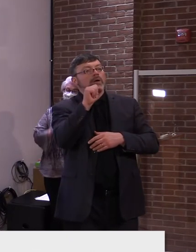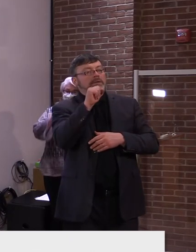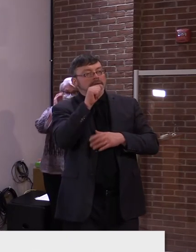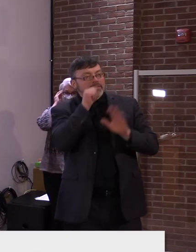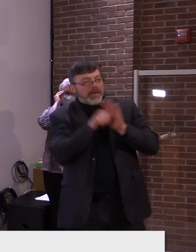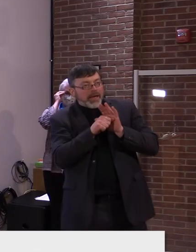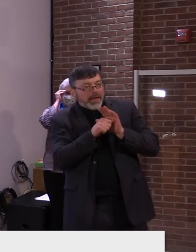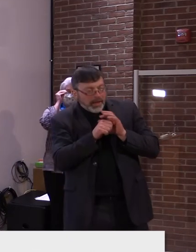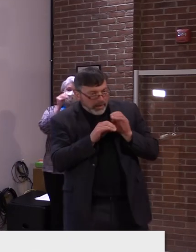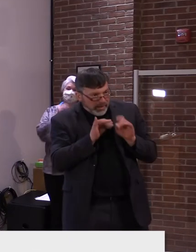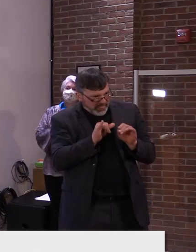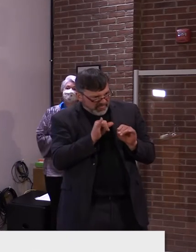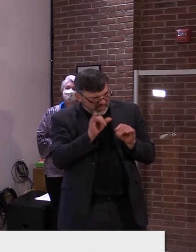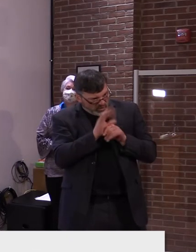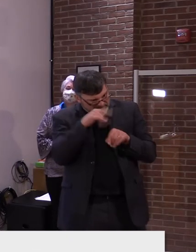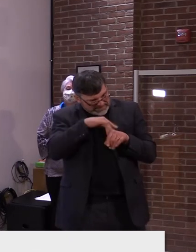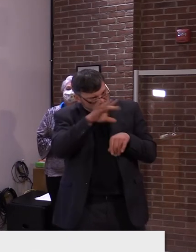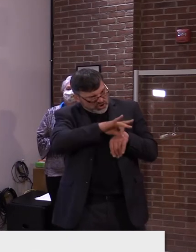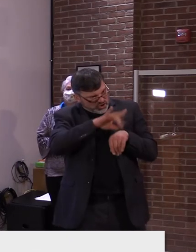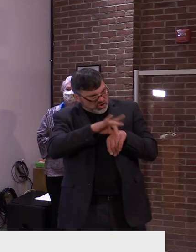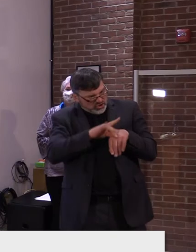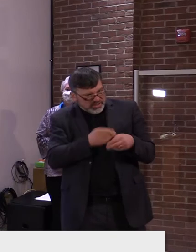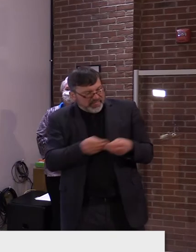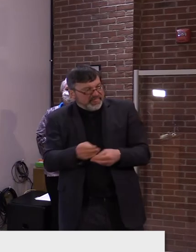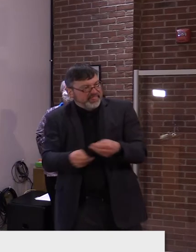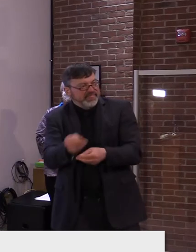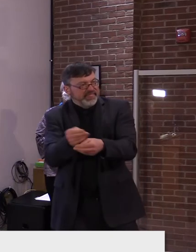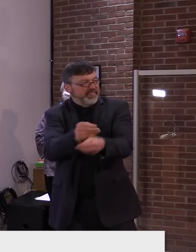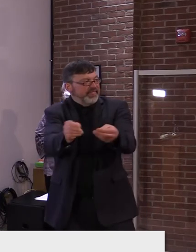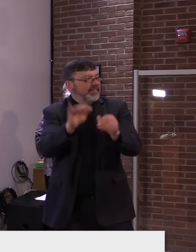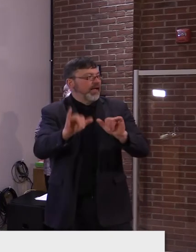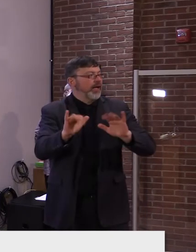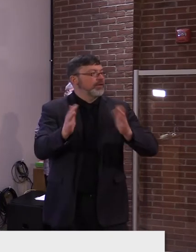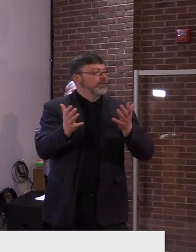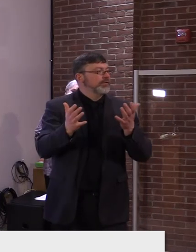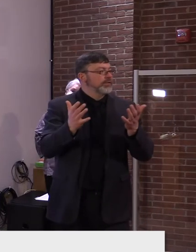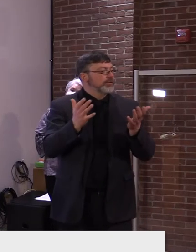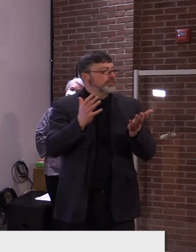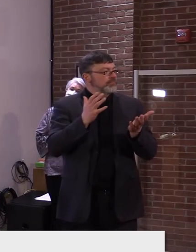working theories. Could be one or the other, or it could be both.